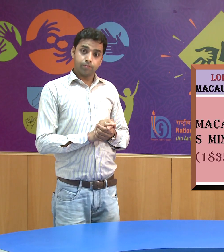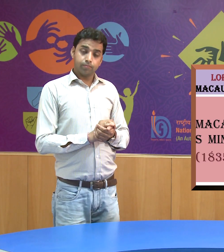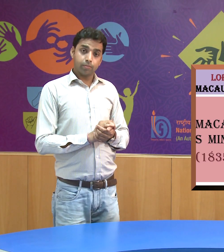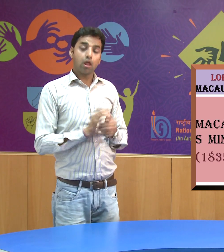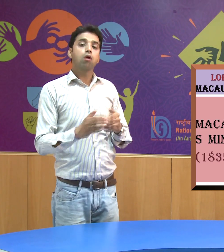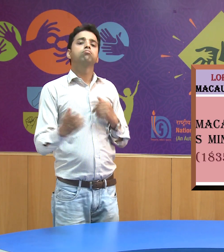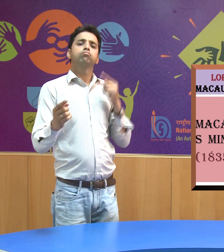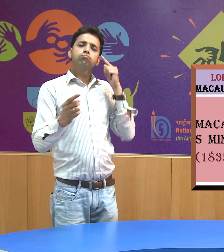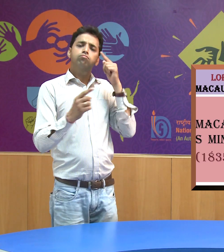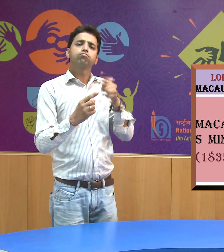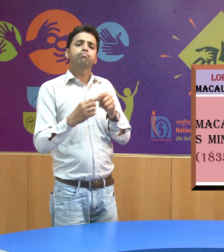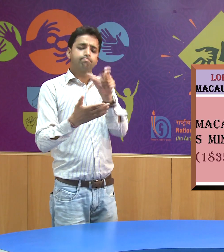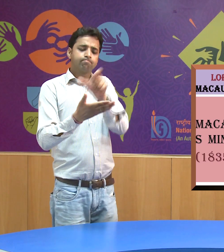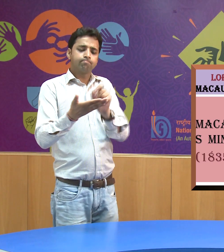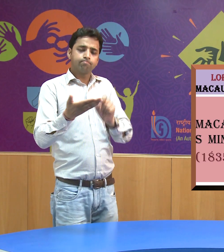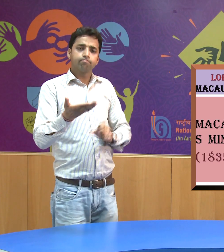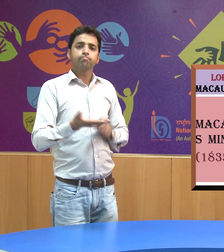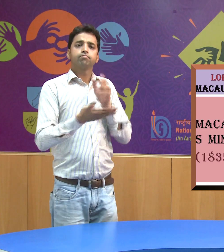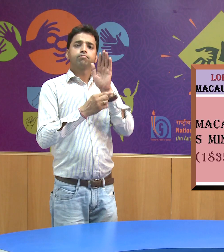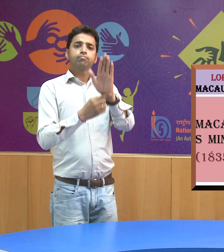proposal, famously called Macaulay's Minute,